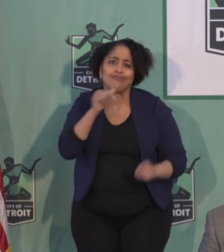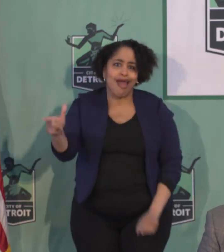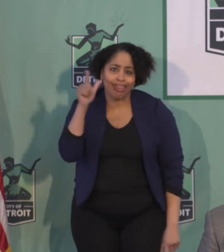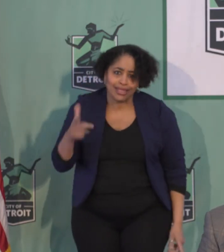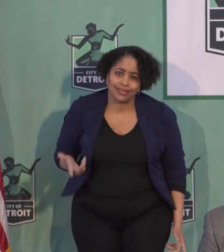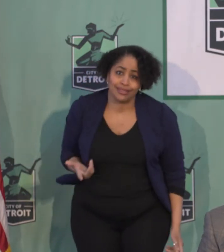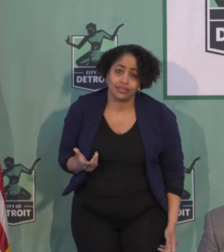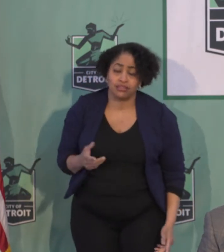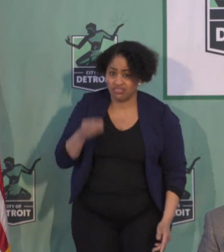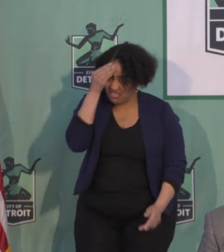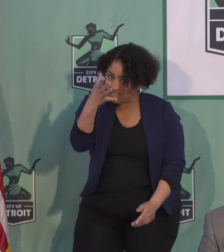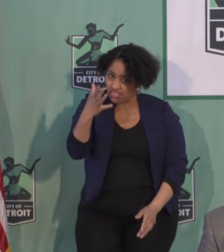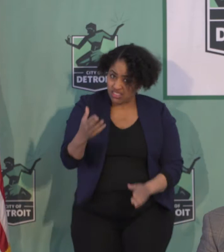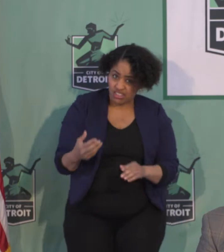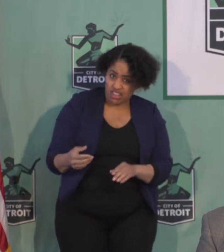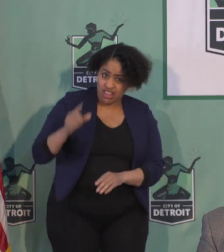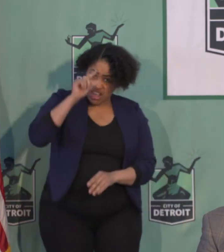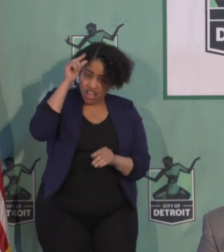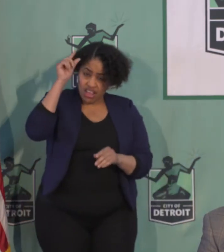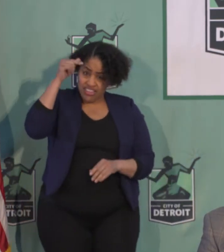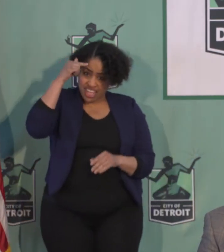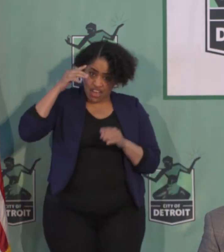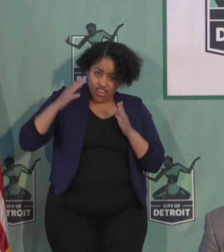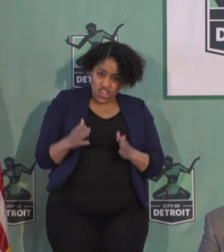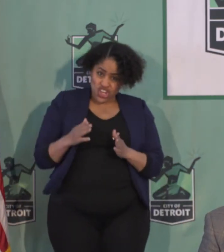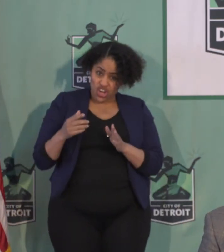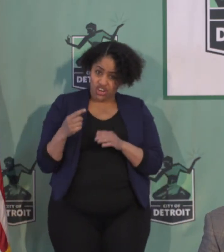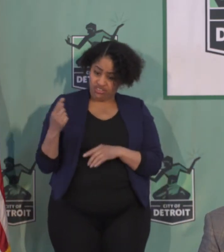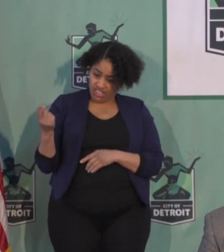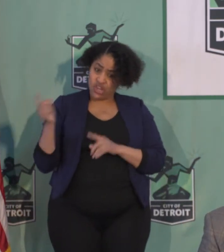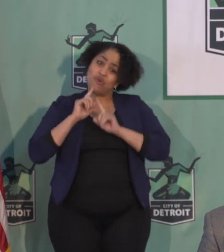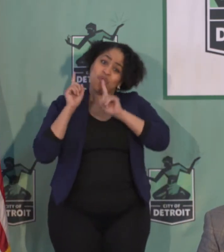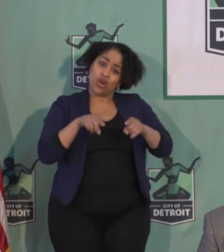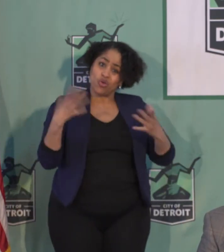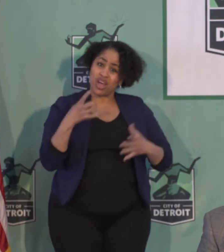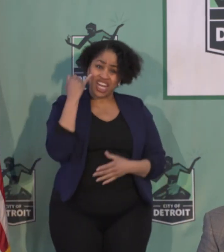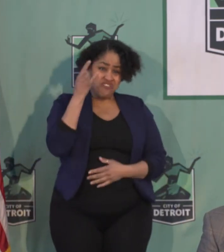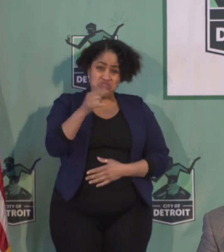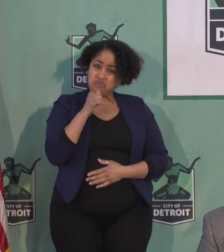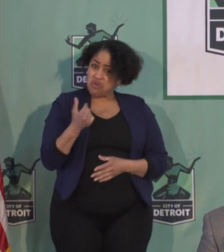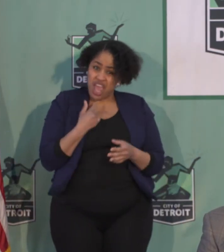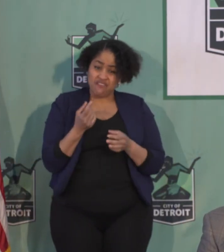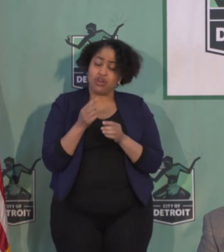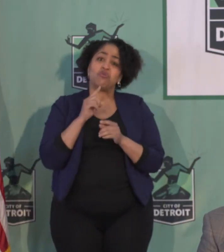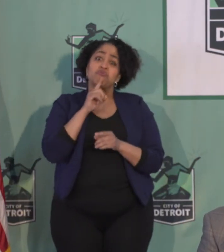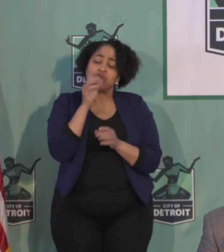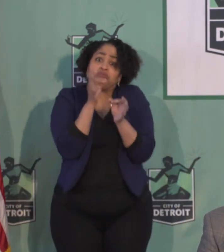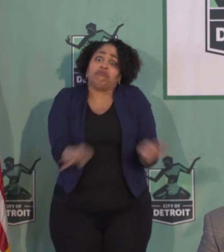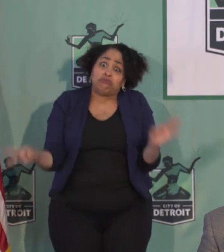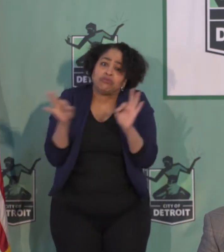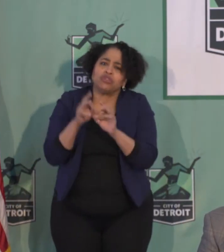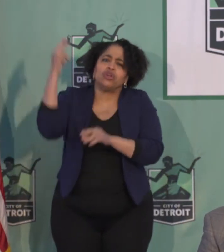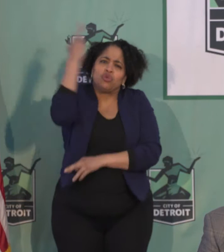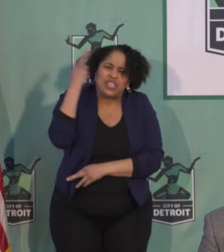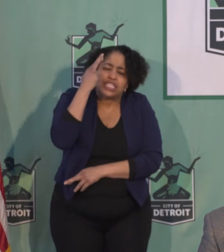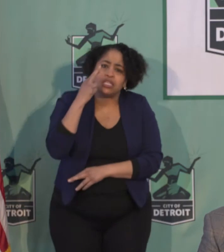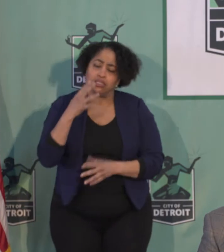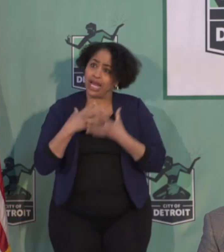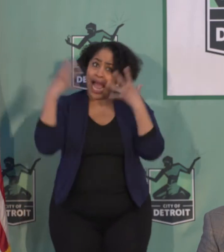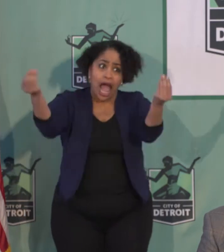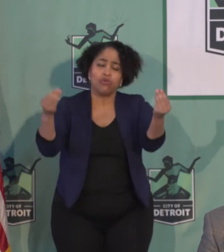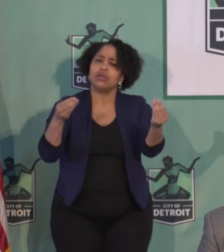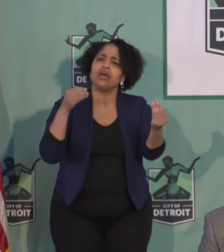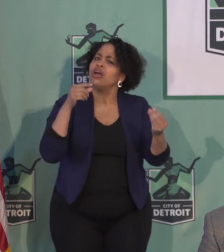directives are this: if you don't have an essential reason to be out, you can't be out. You're subject to a $1,000